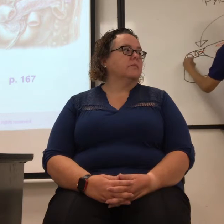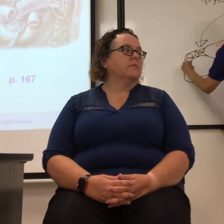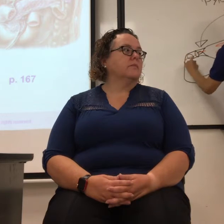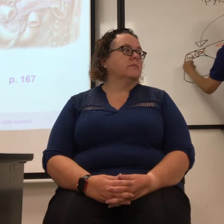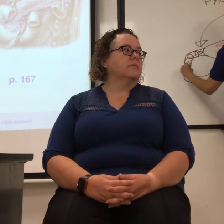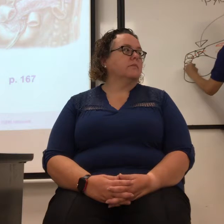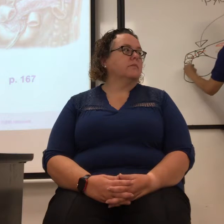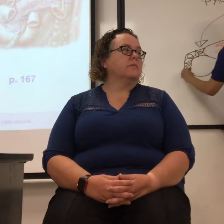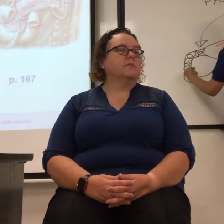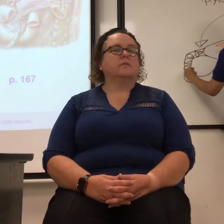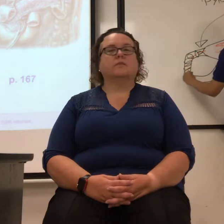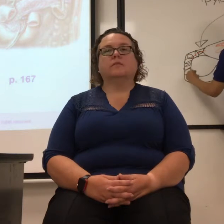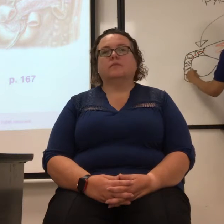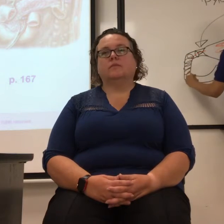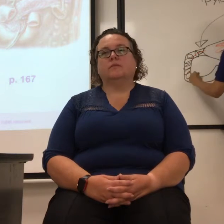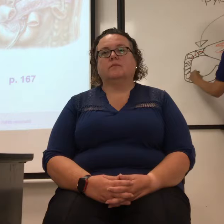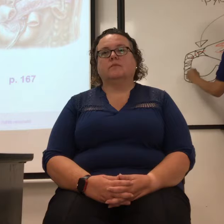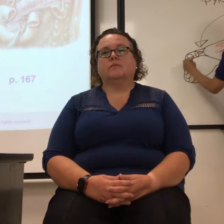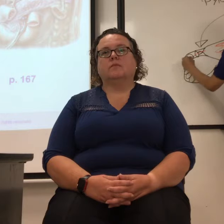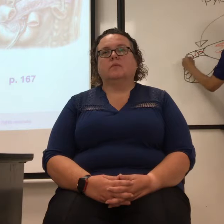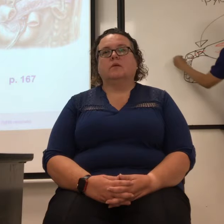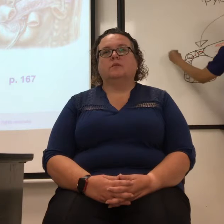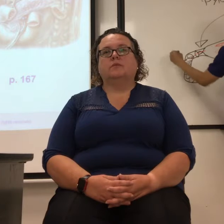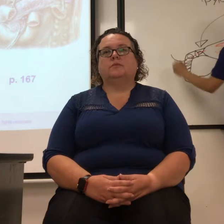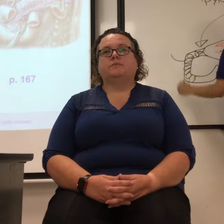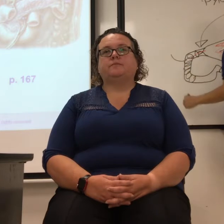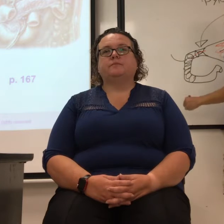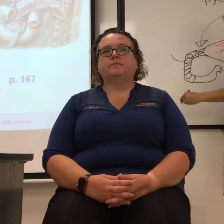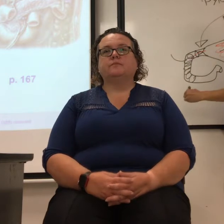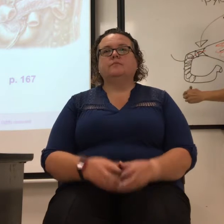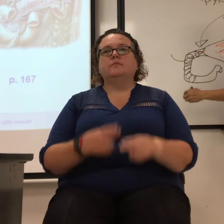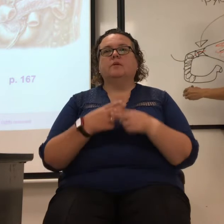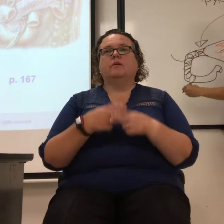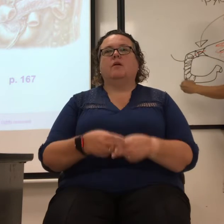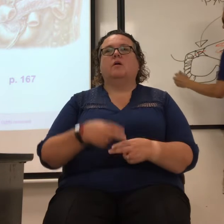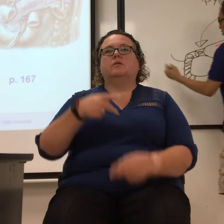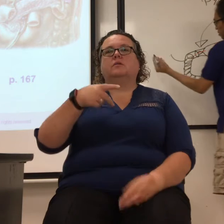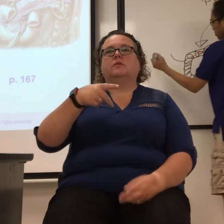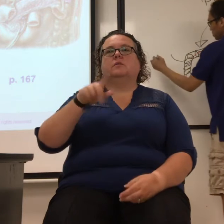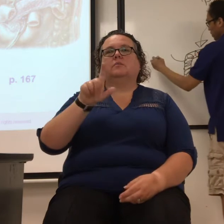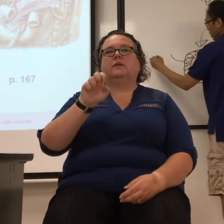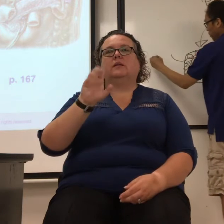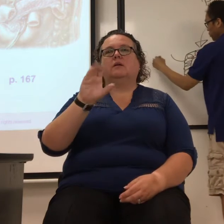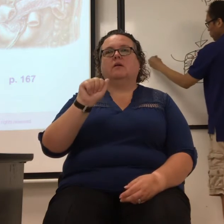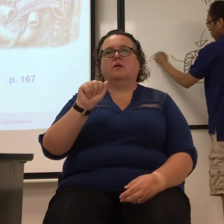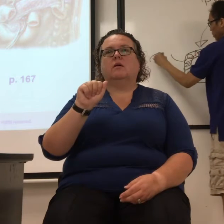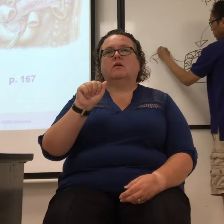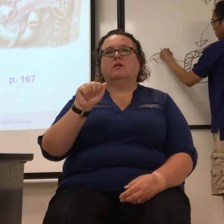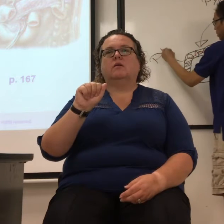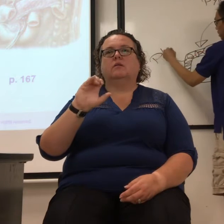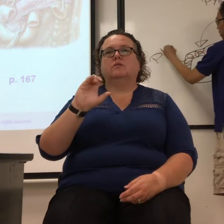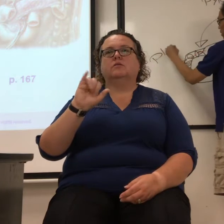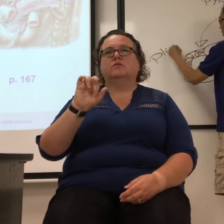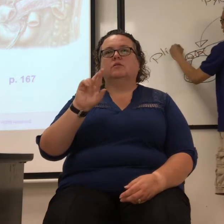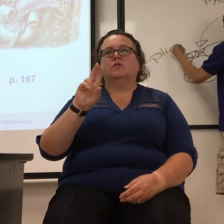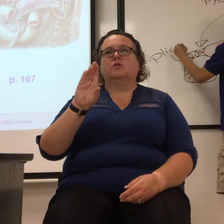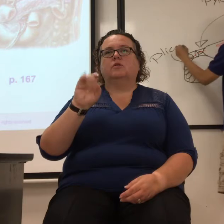Kind of like circular grooves. Those are called the plica circularis, or just plica for short.